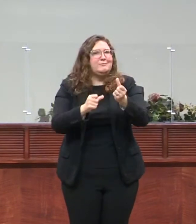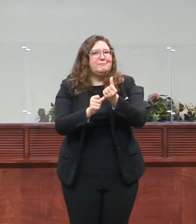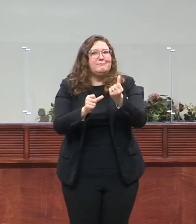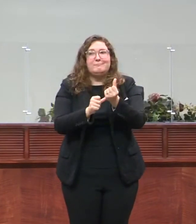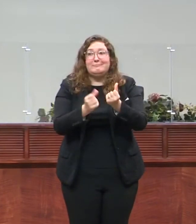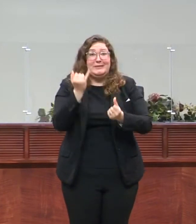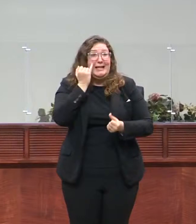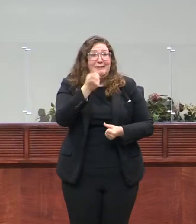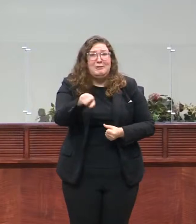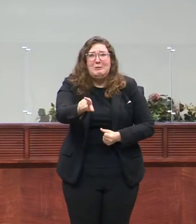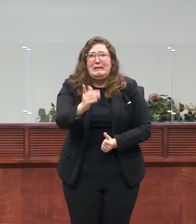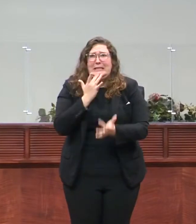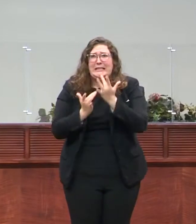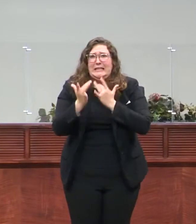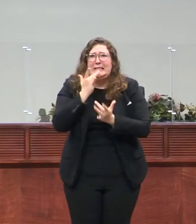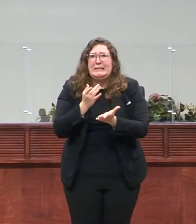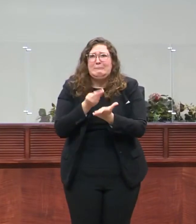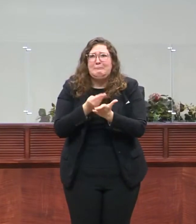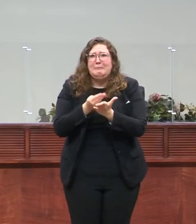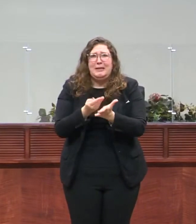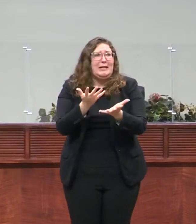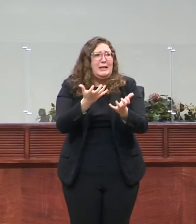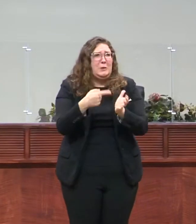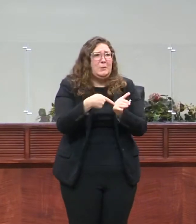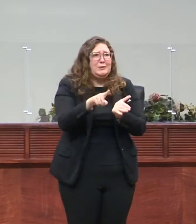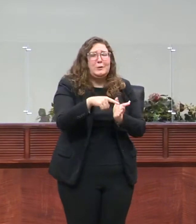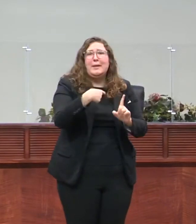community. And let's